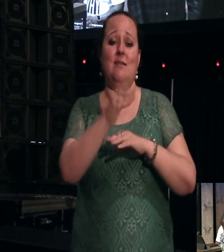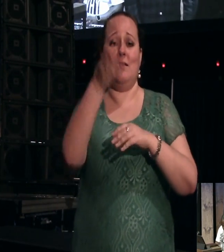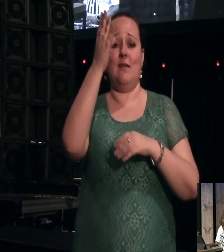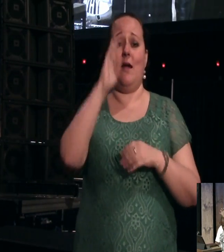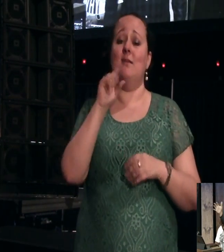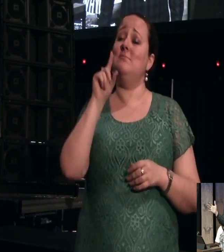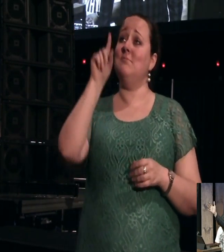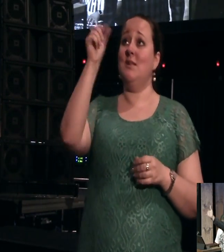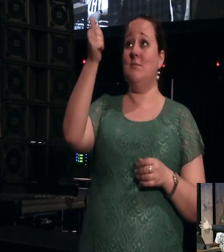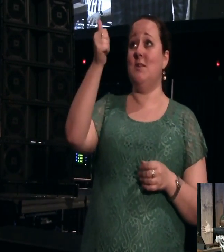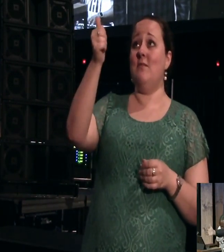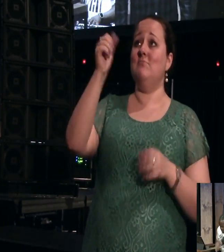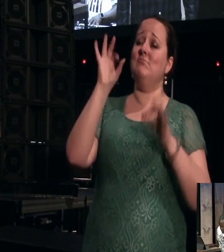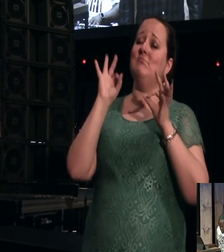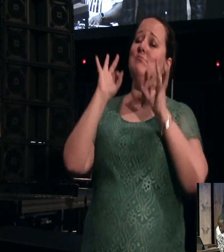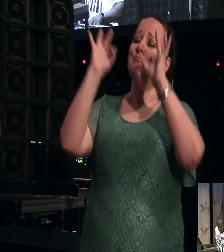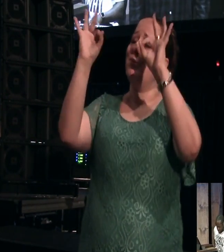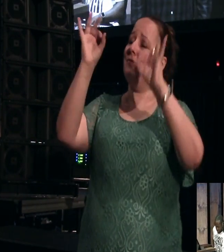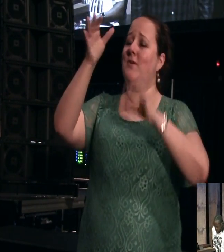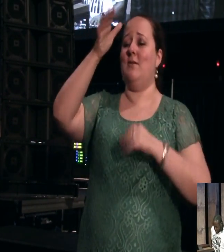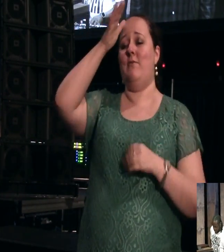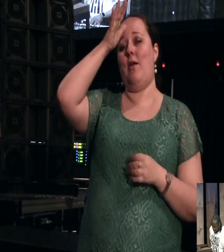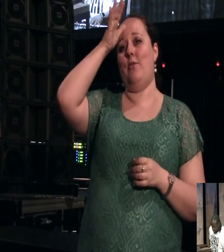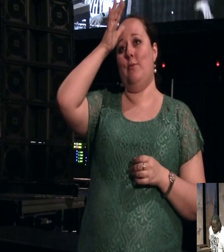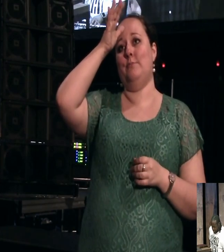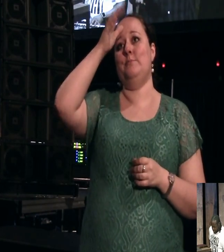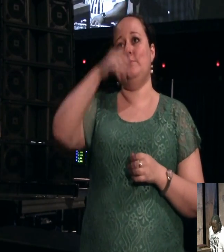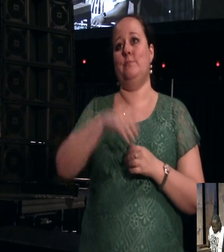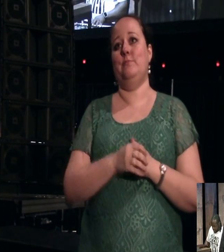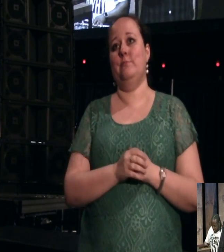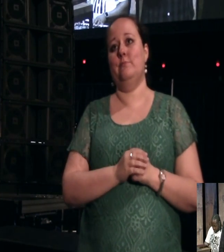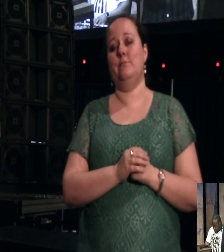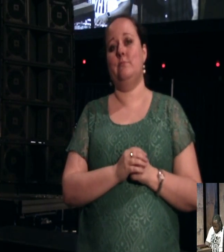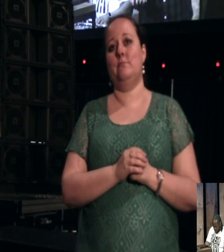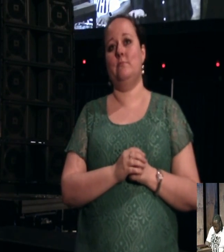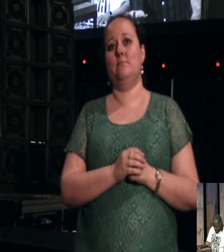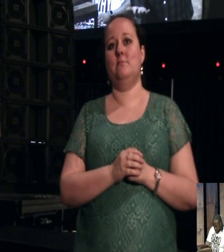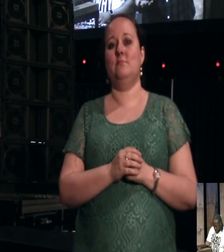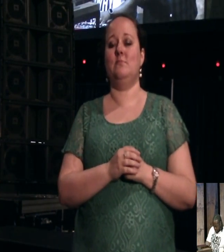Maybe you just need to hear tonight that God is a perfect Father.